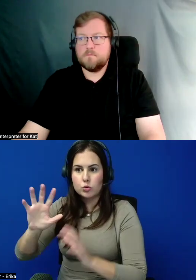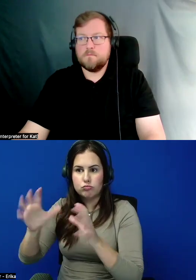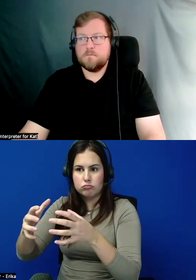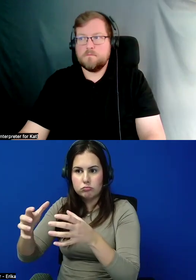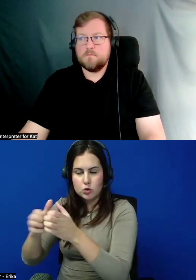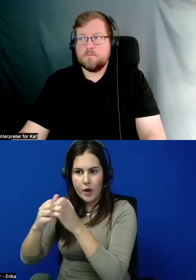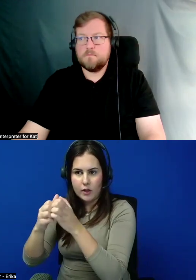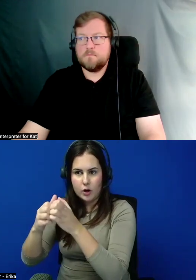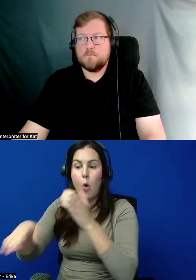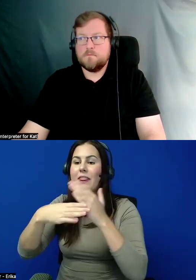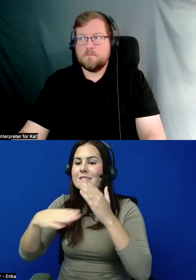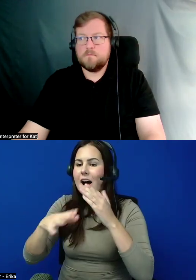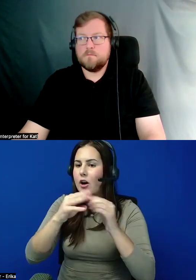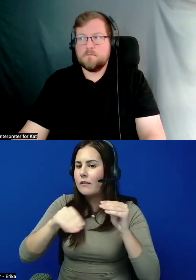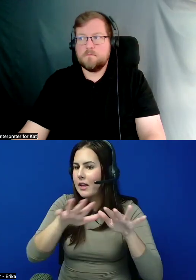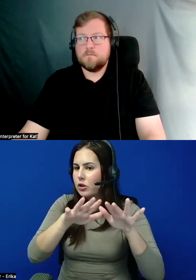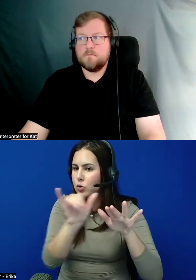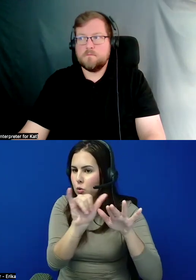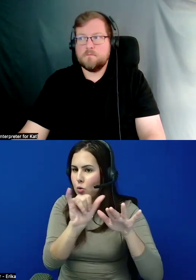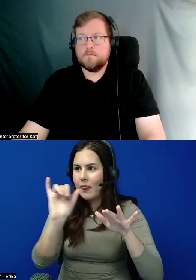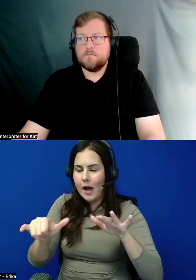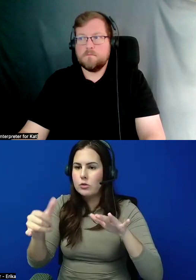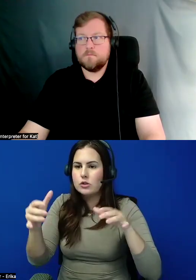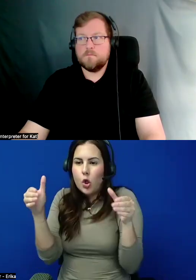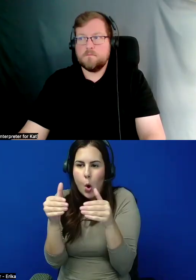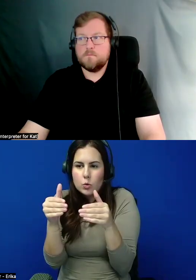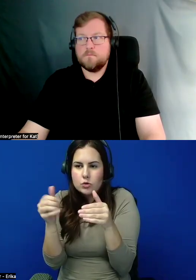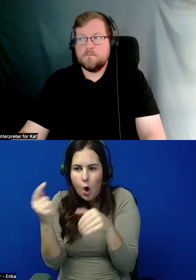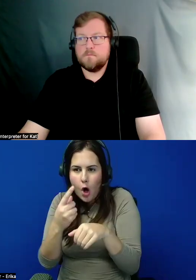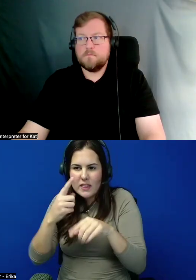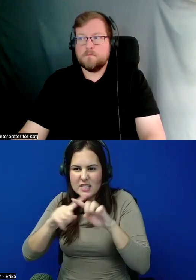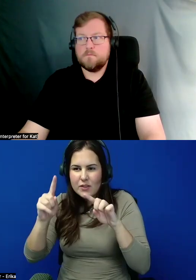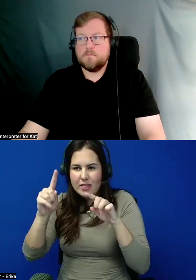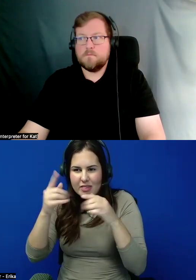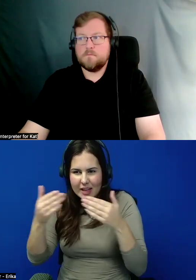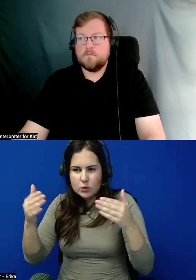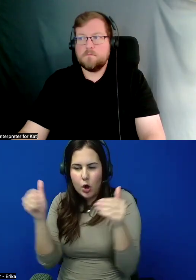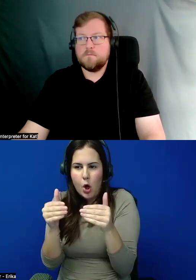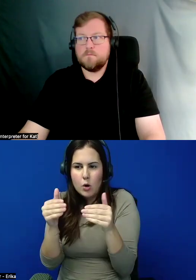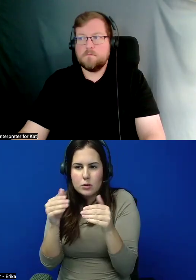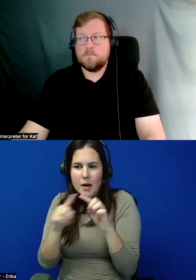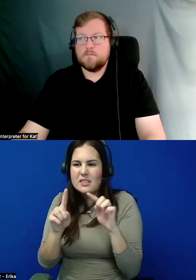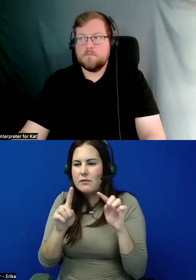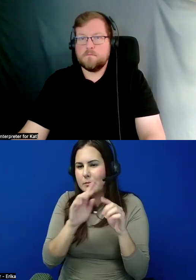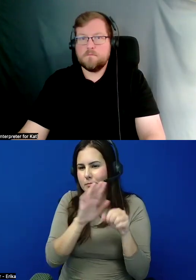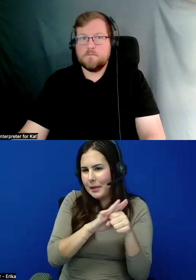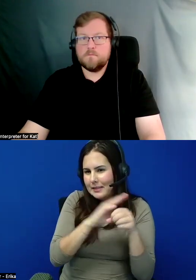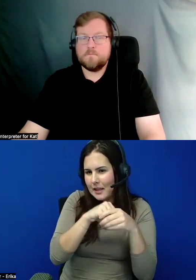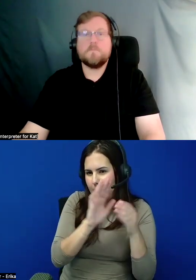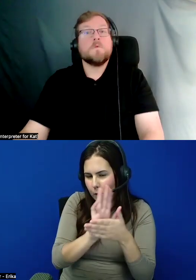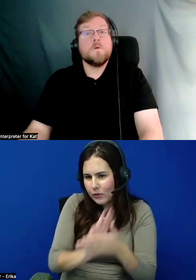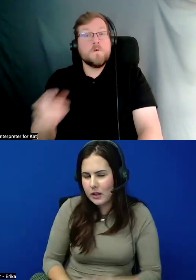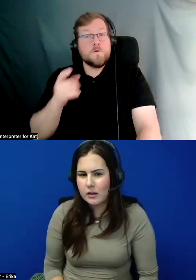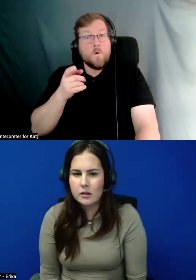field. Like that was a day. We did all those things. They're all kind of close together, but they're all from different spots in the movie. Uh, In that movie, were